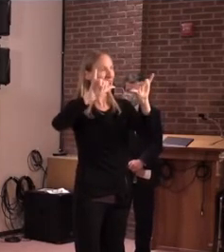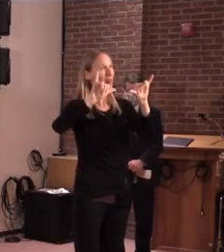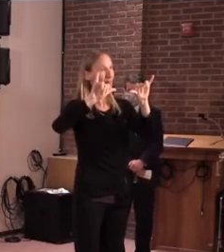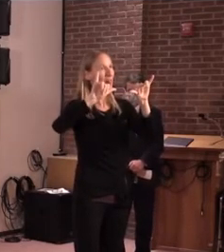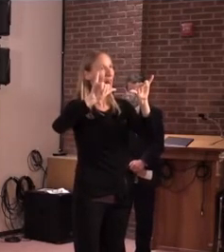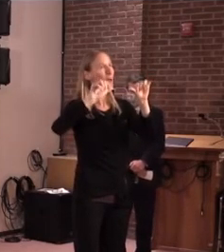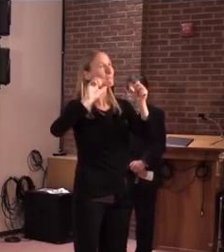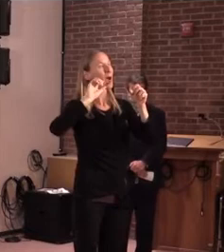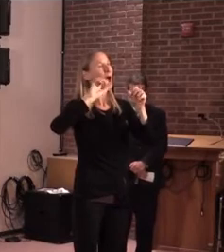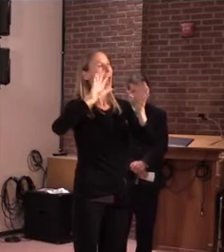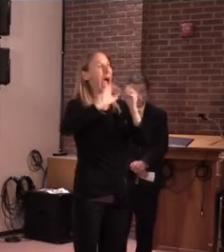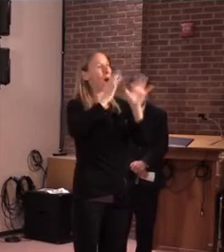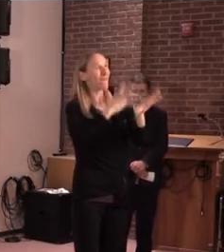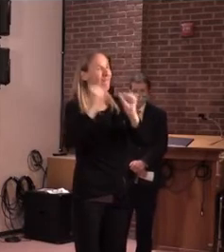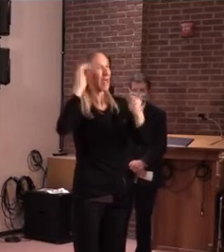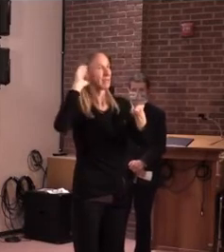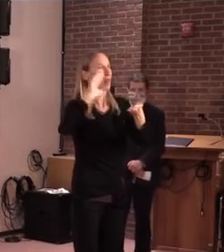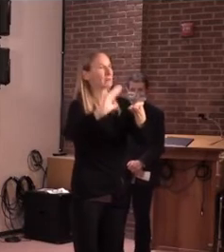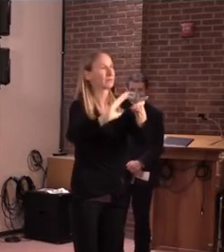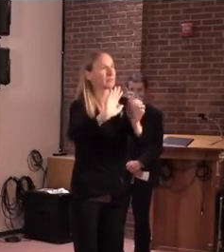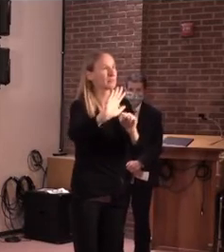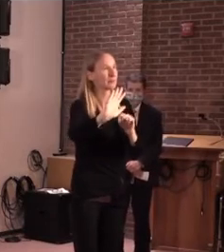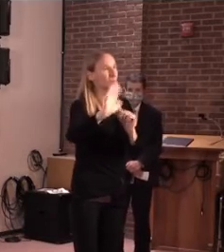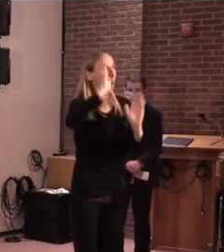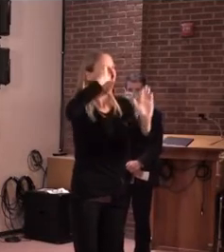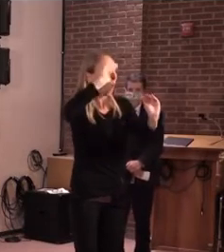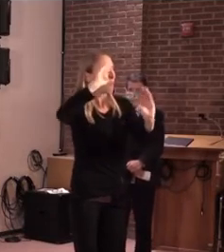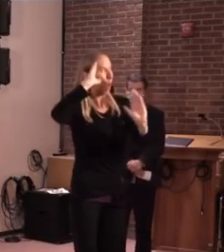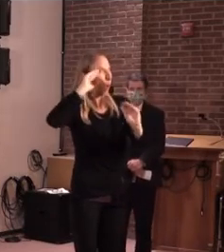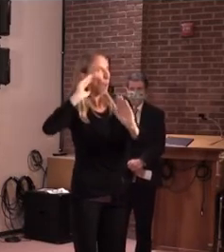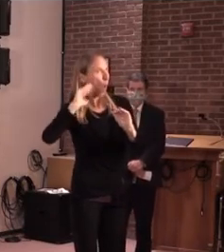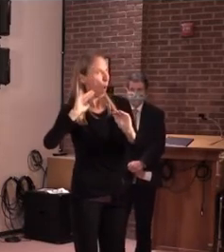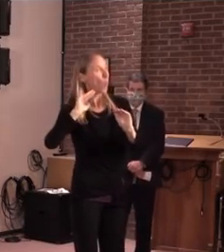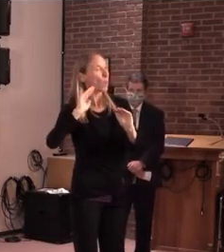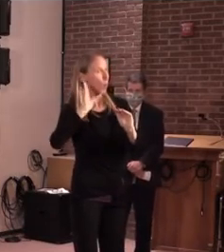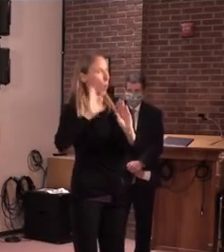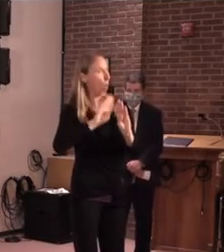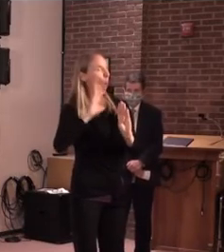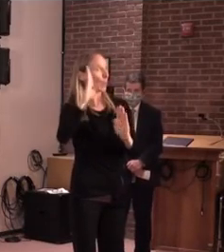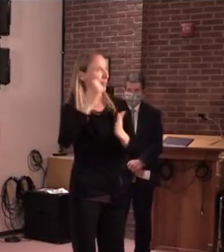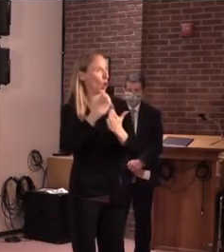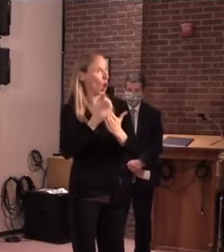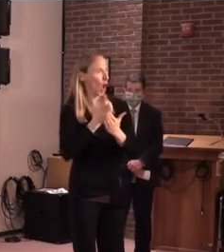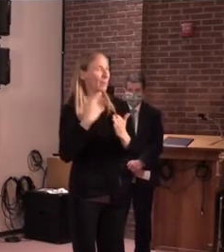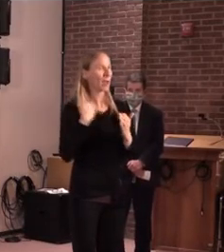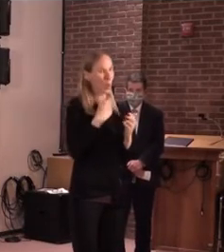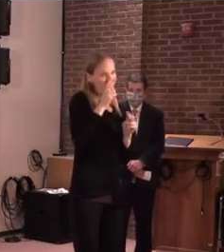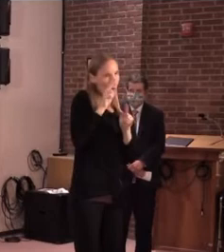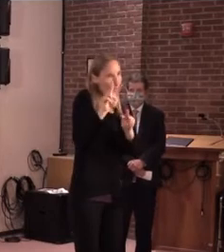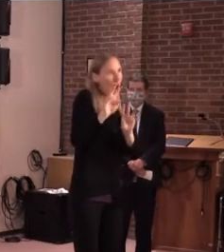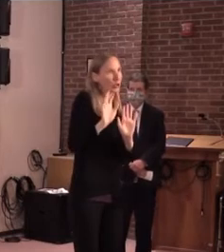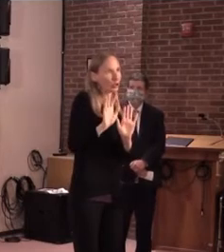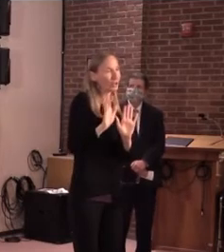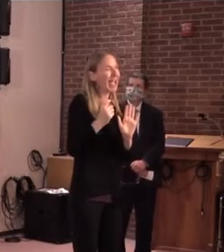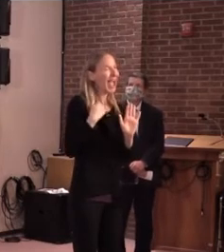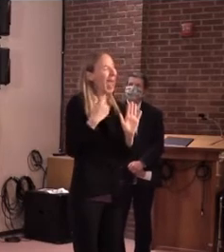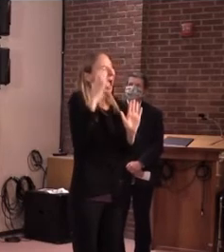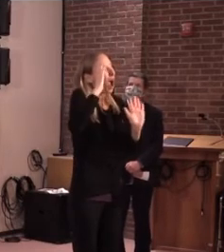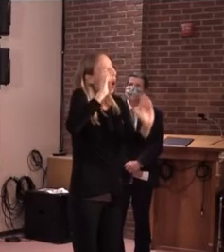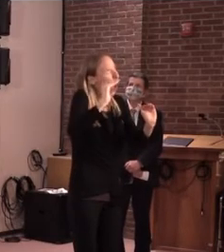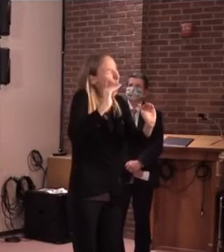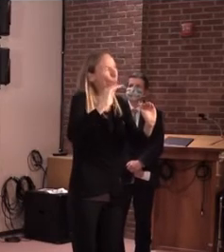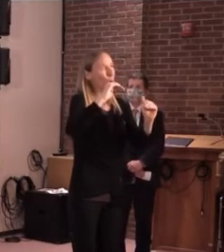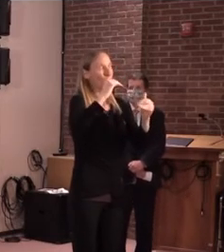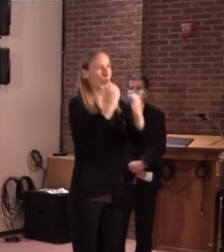their rate. So there's hope there. They're going to be opening up their economy. And again, I hope as a region, as in